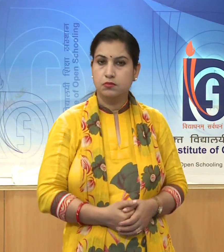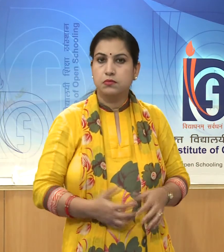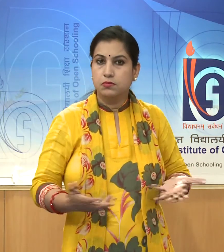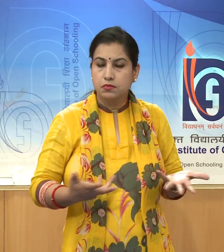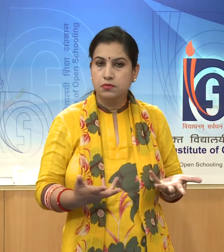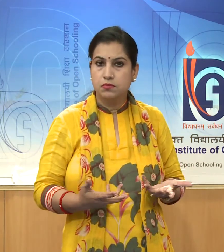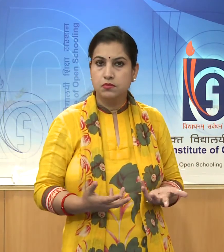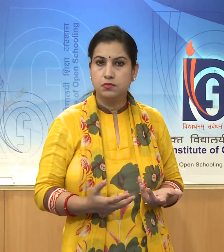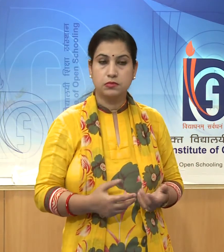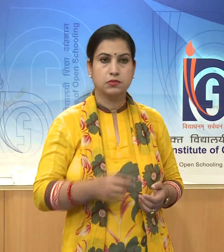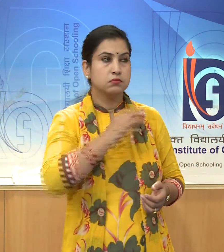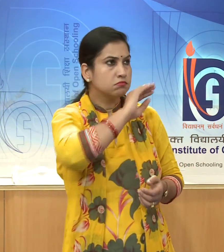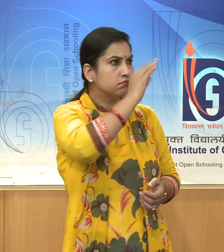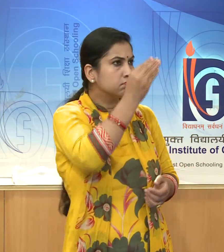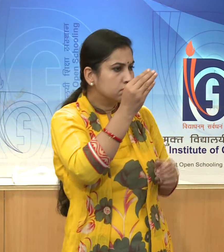following the curves.